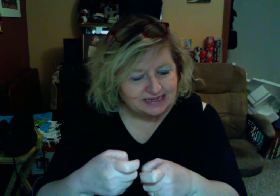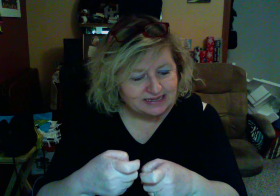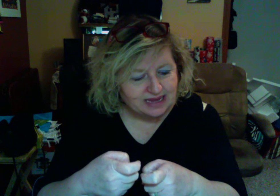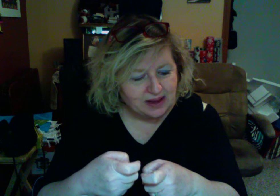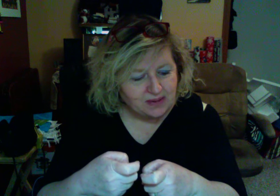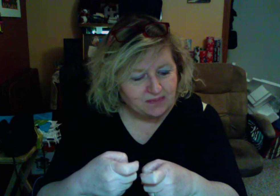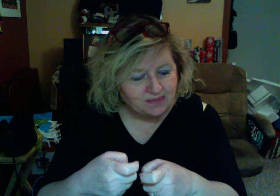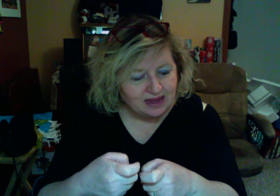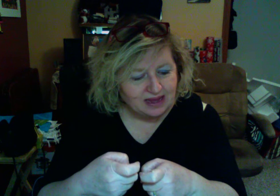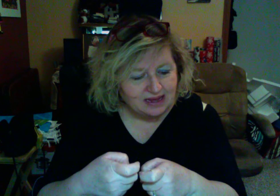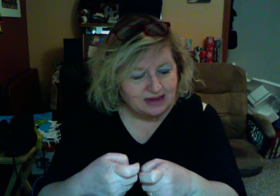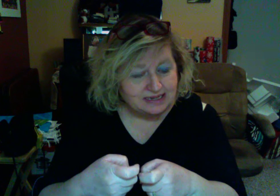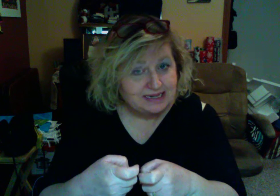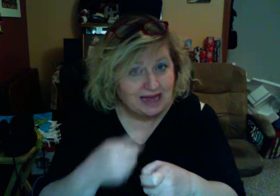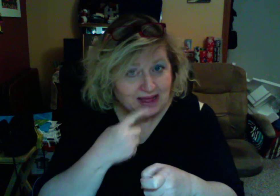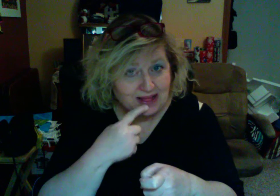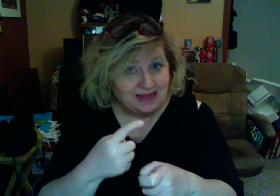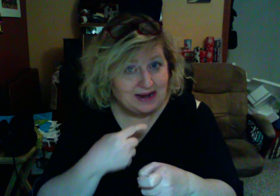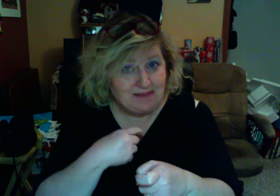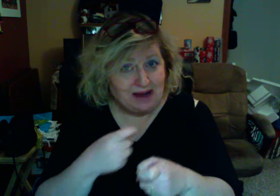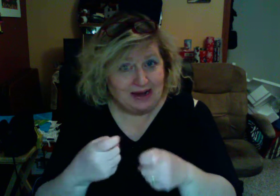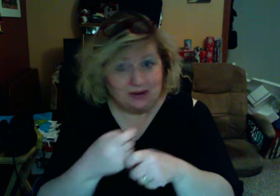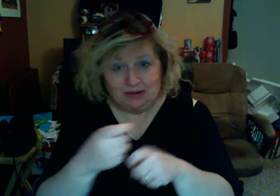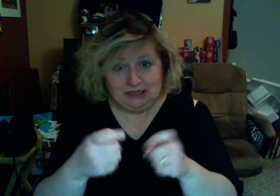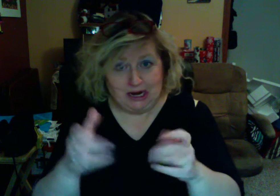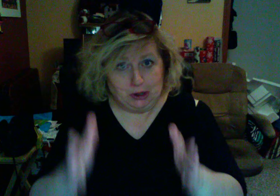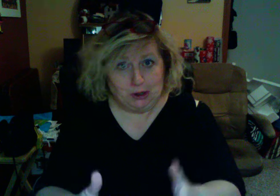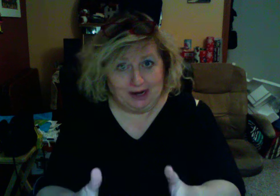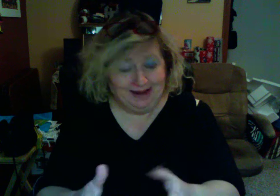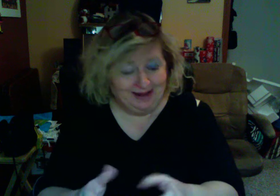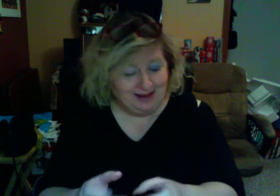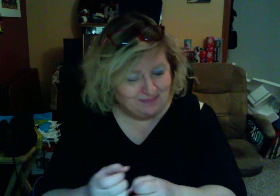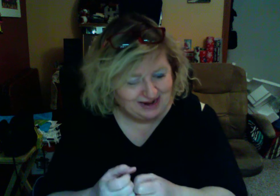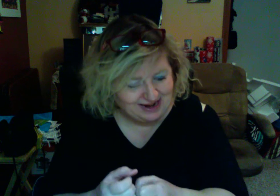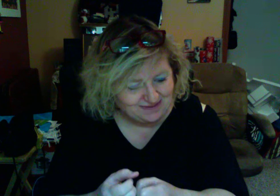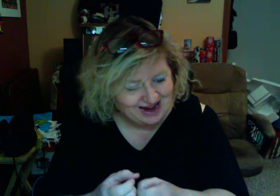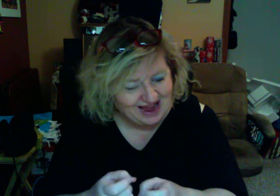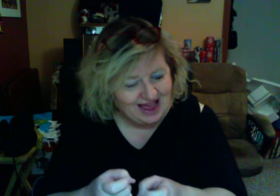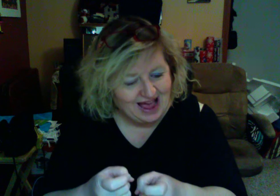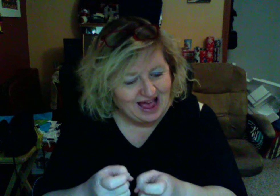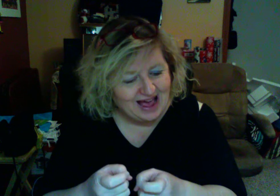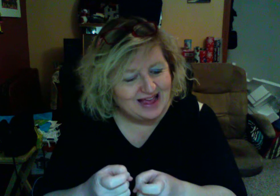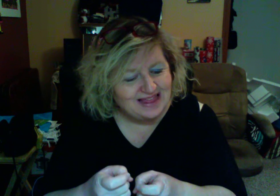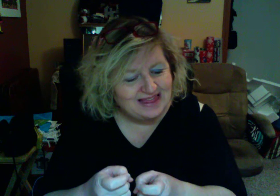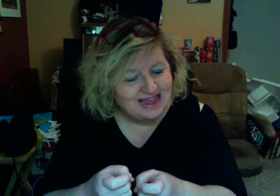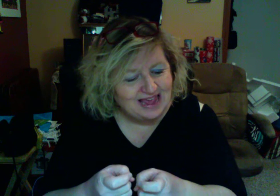X's, you can tell that I'm not a crocheter. But anyway, they